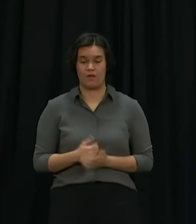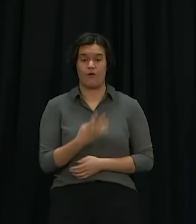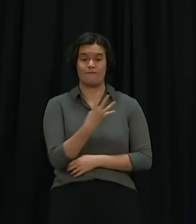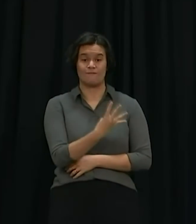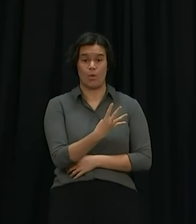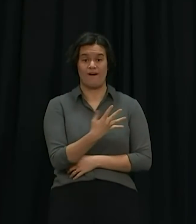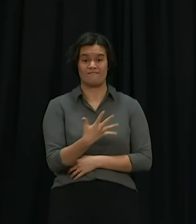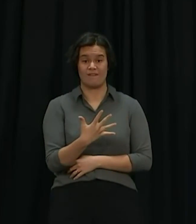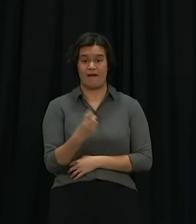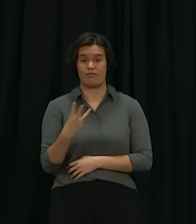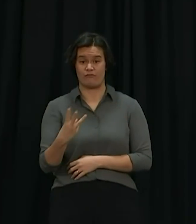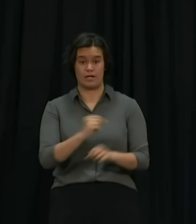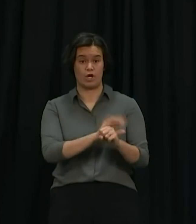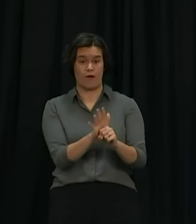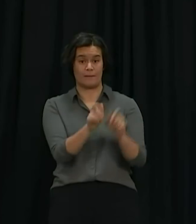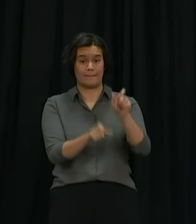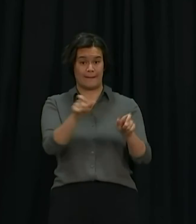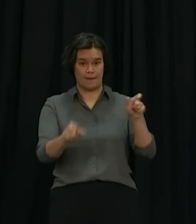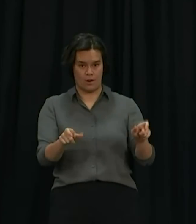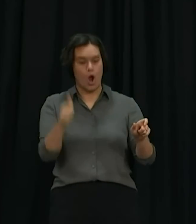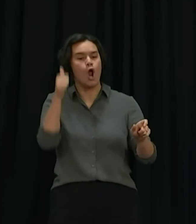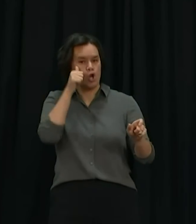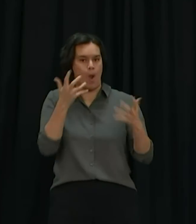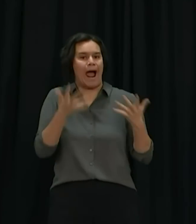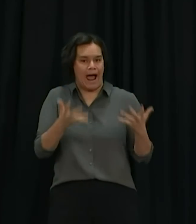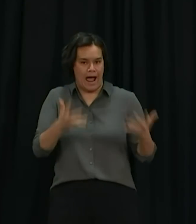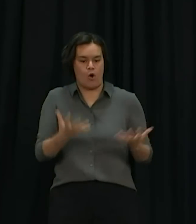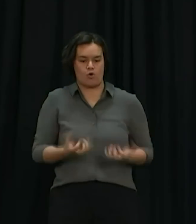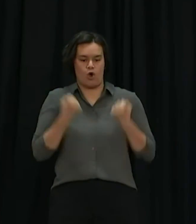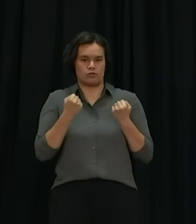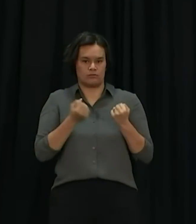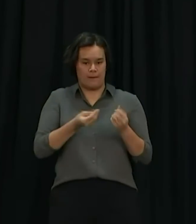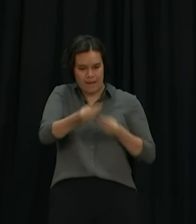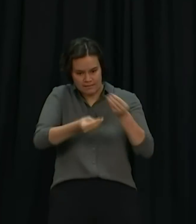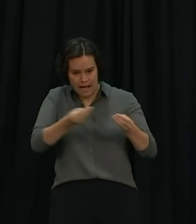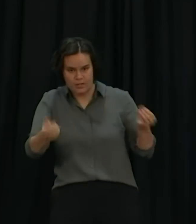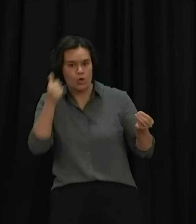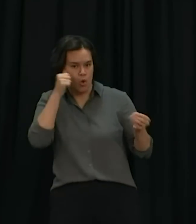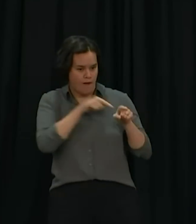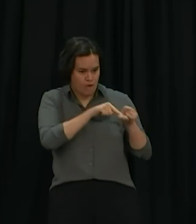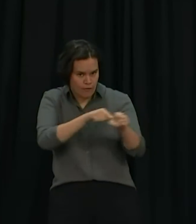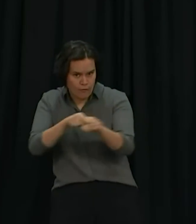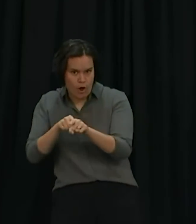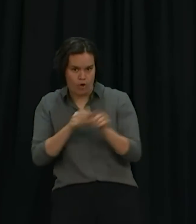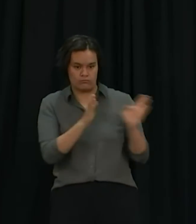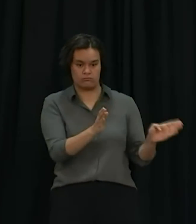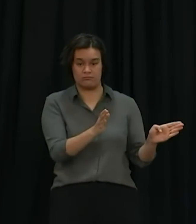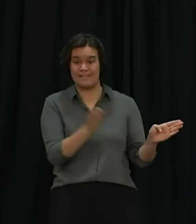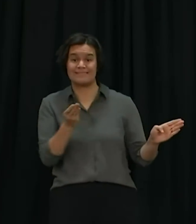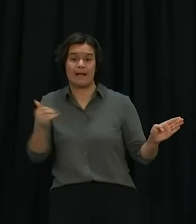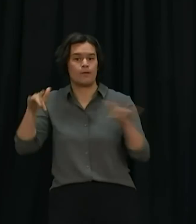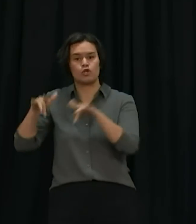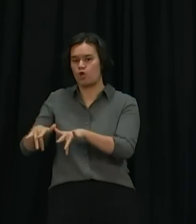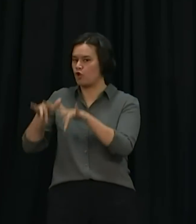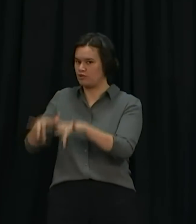453 of the cases to date are epidemiologically linked, with the remaining 58 links being established